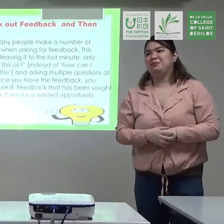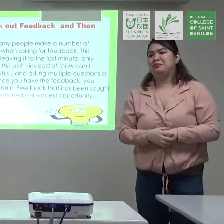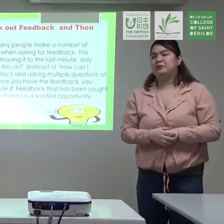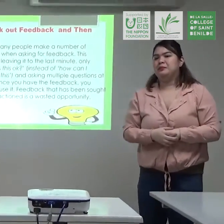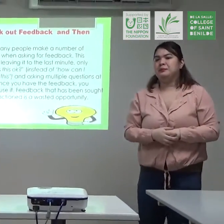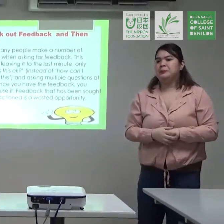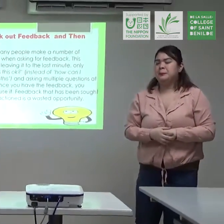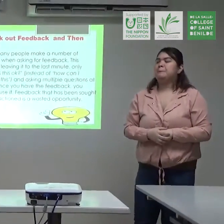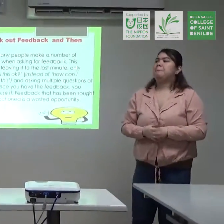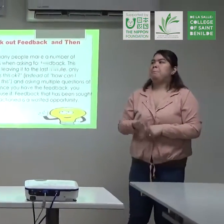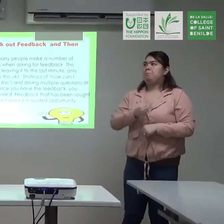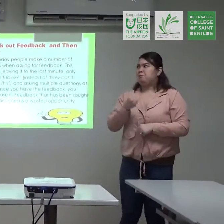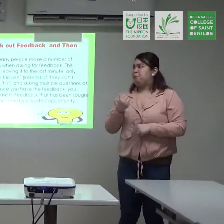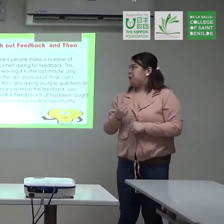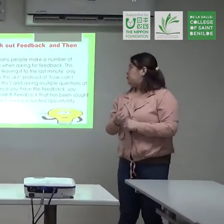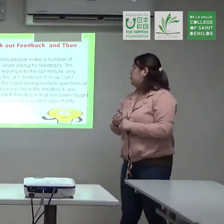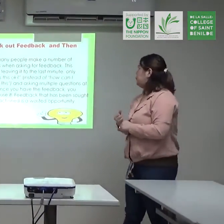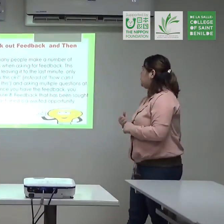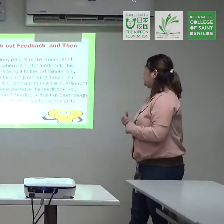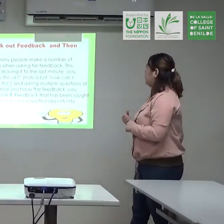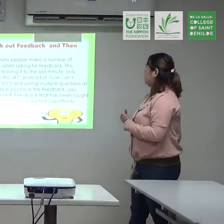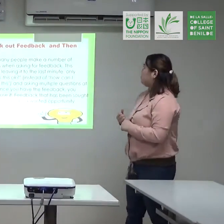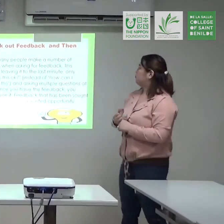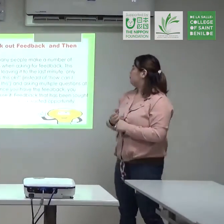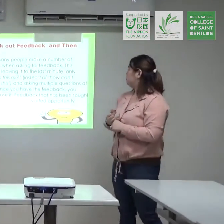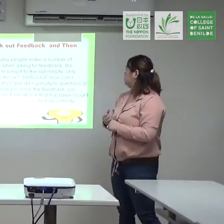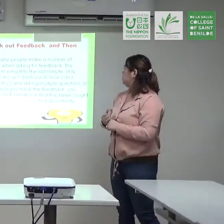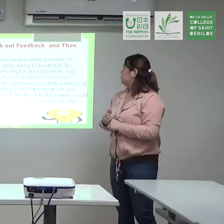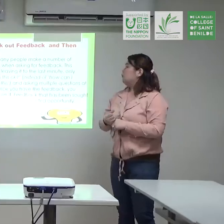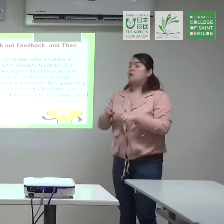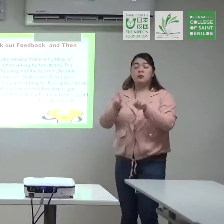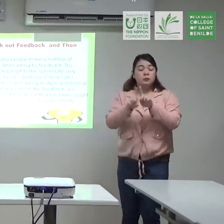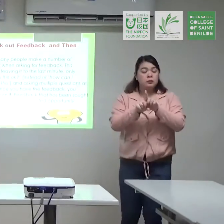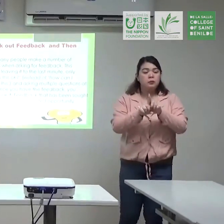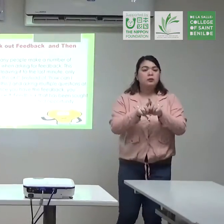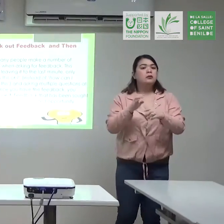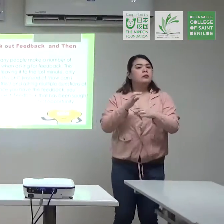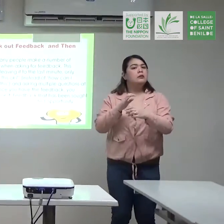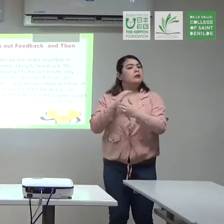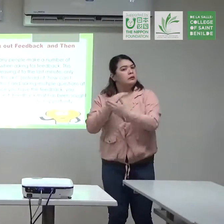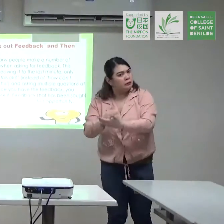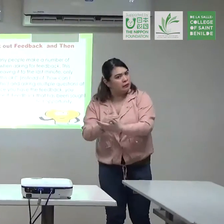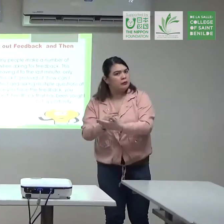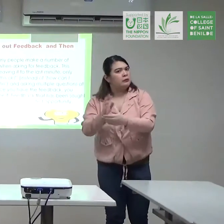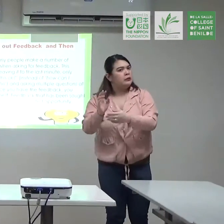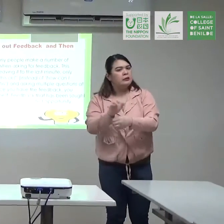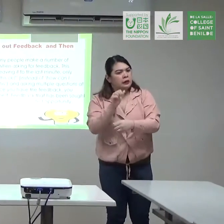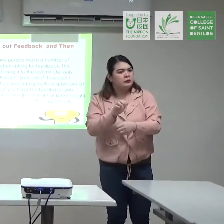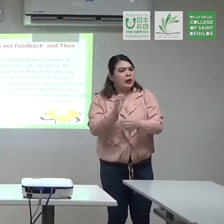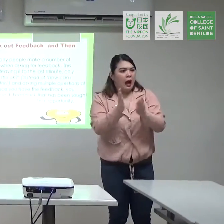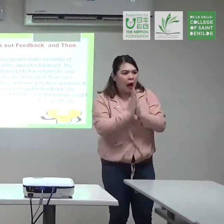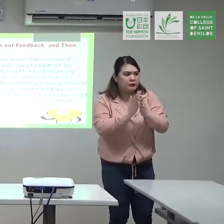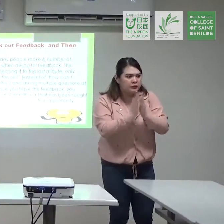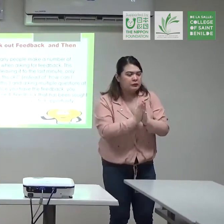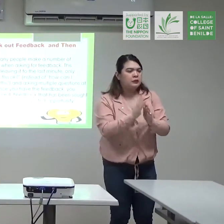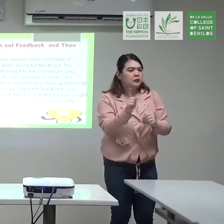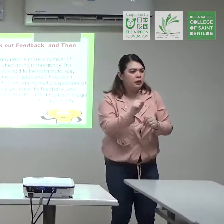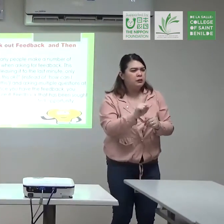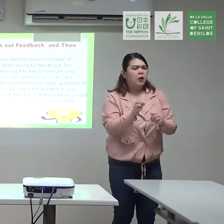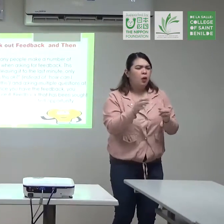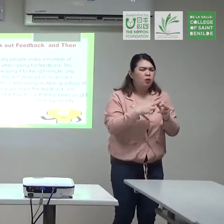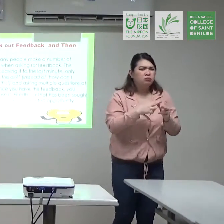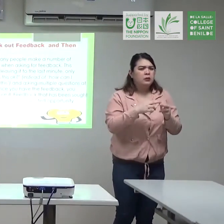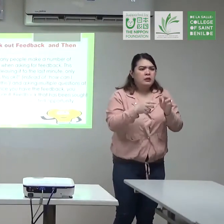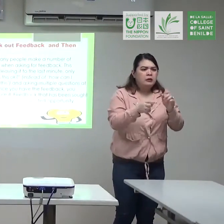never use a strategy of seeking feedback and actually adopting or implementing the